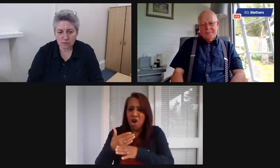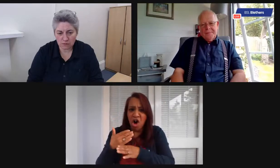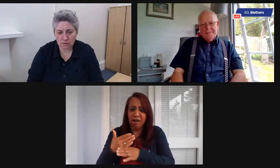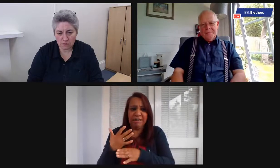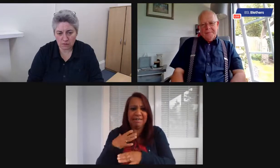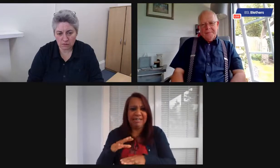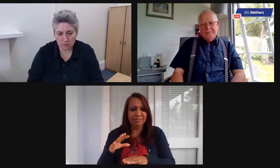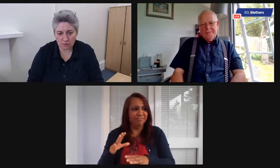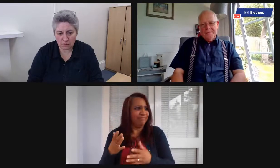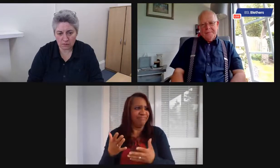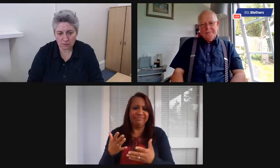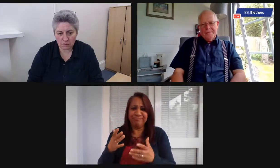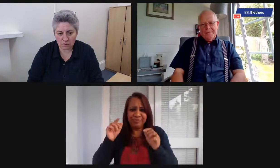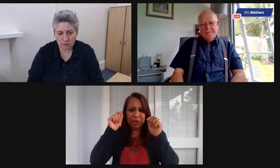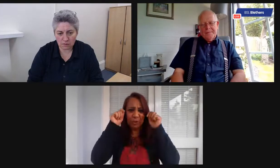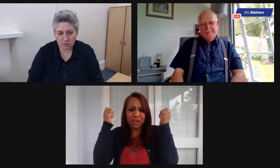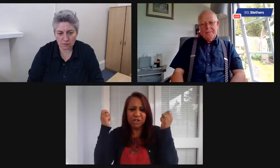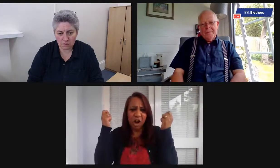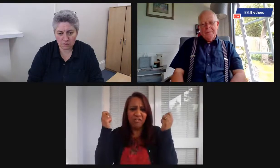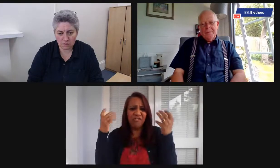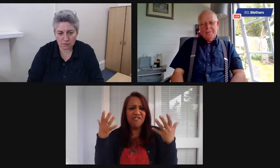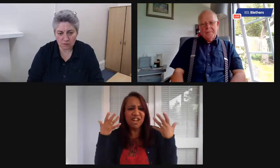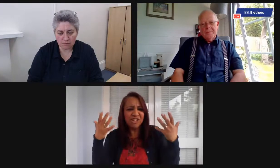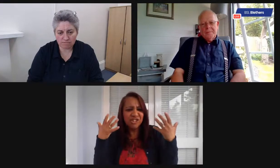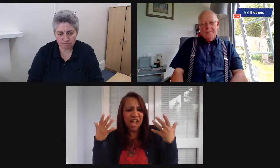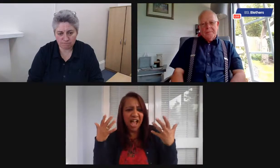at lunchtime just to get a break from work and just need that reboot,